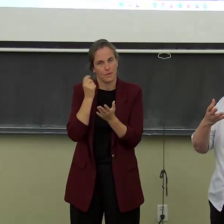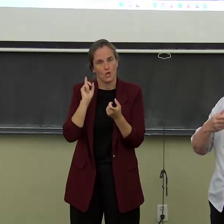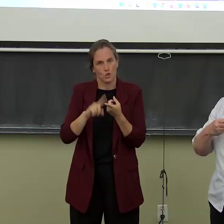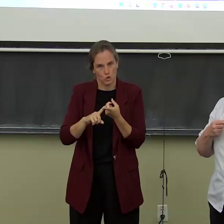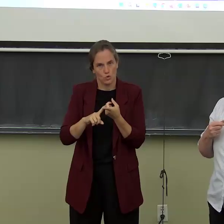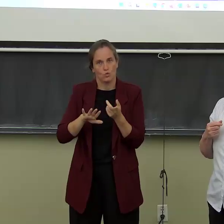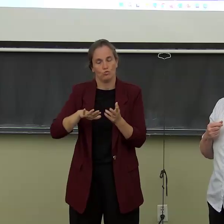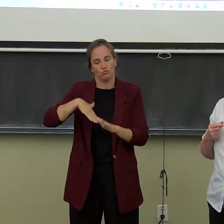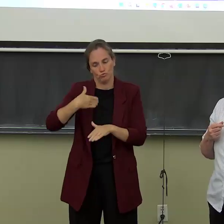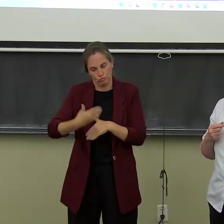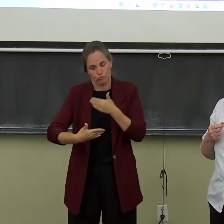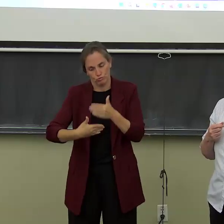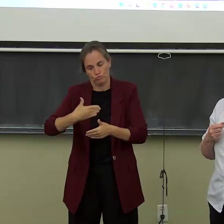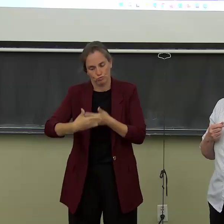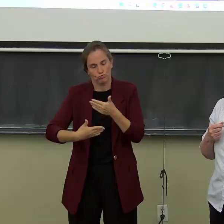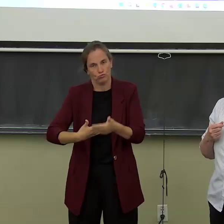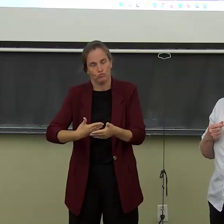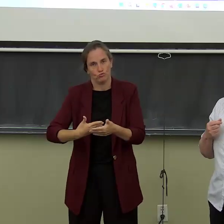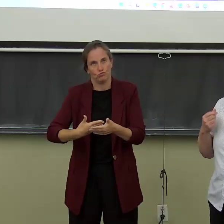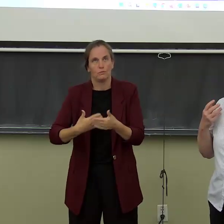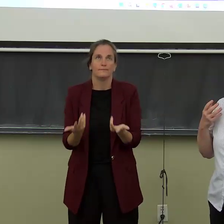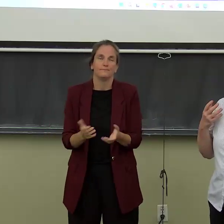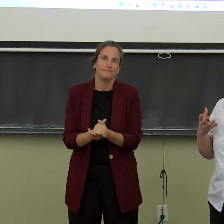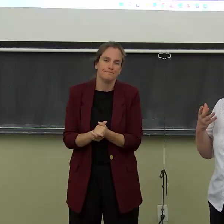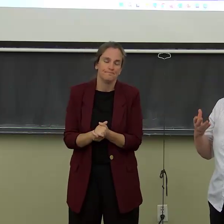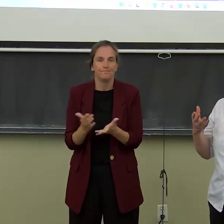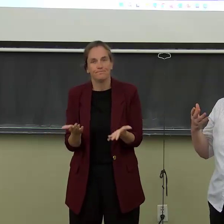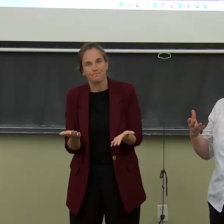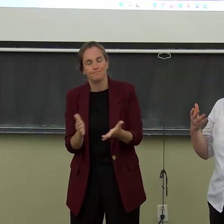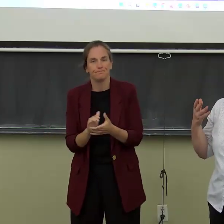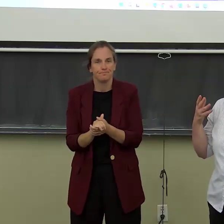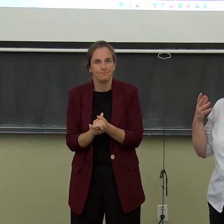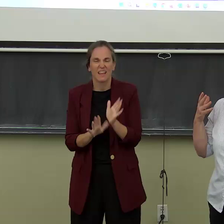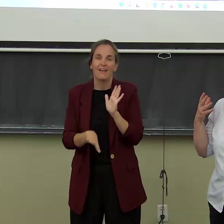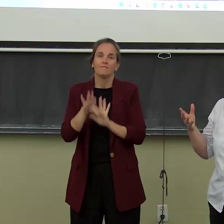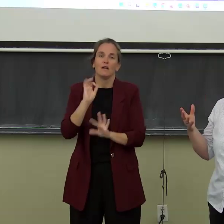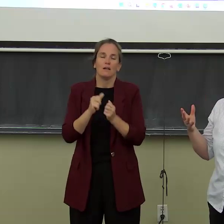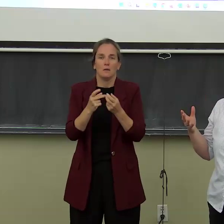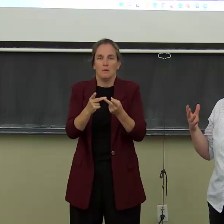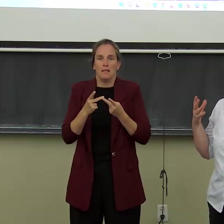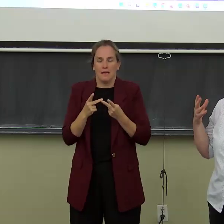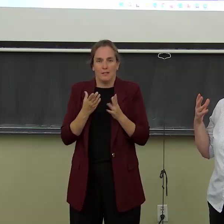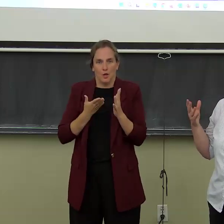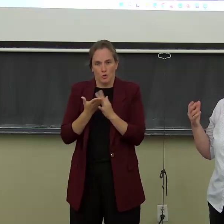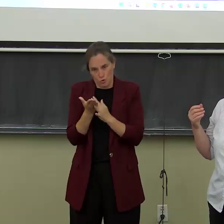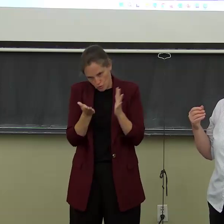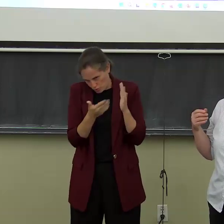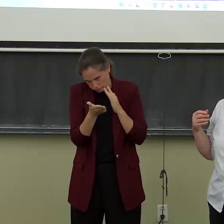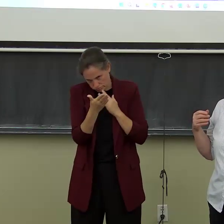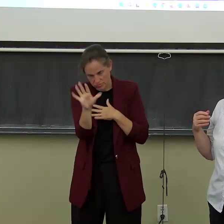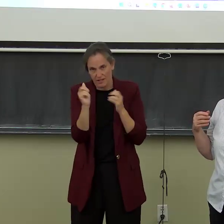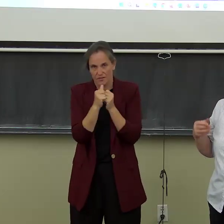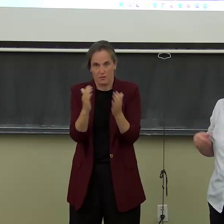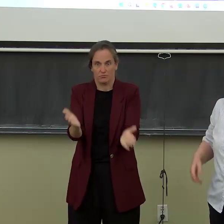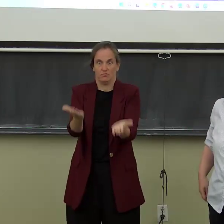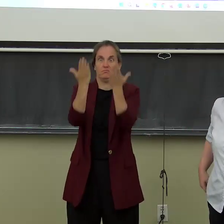go through this or find a place through this overwhelmingly huge